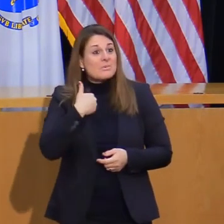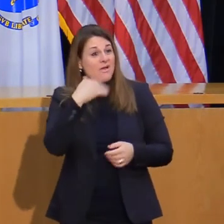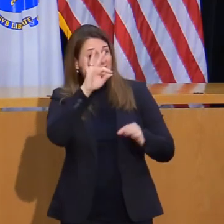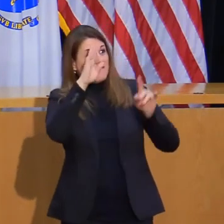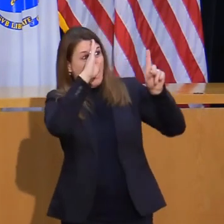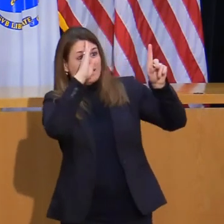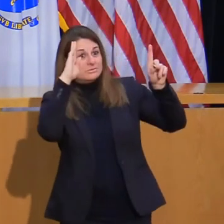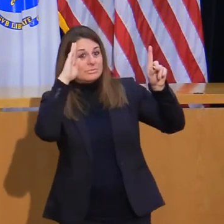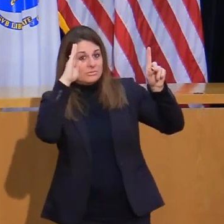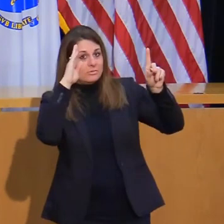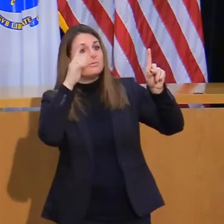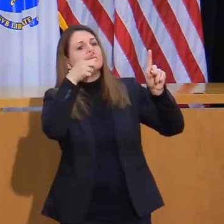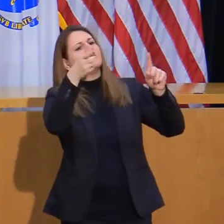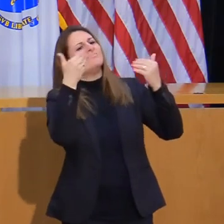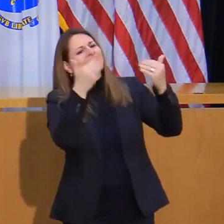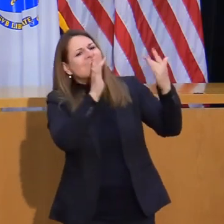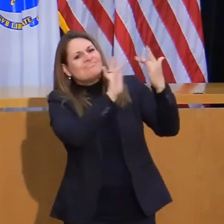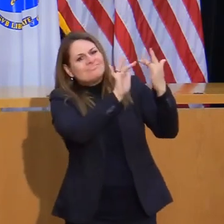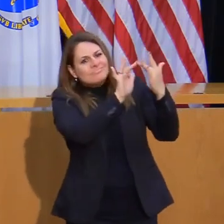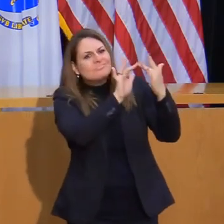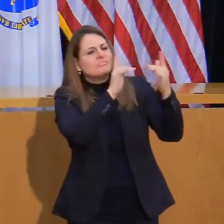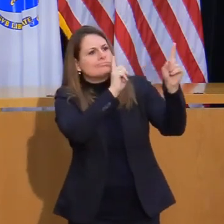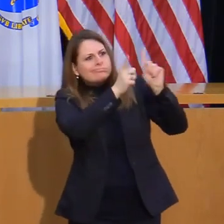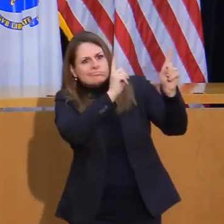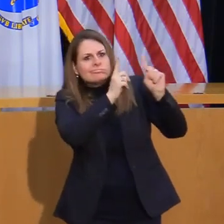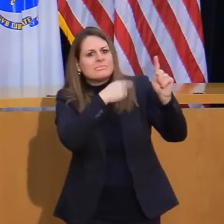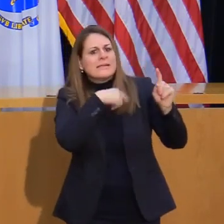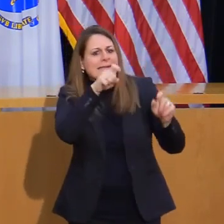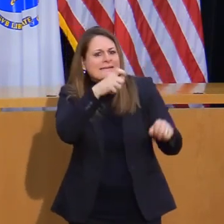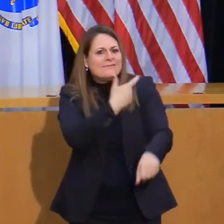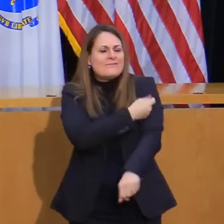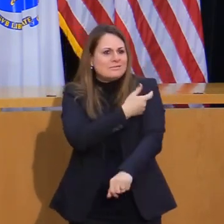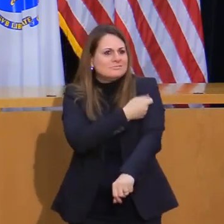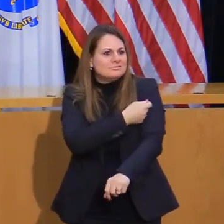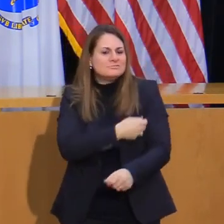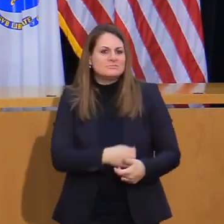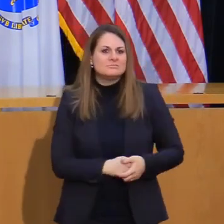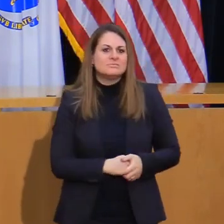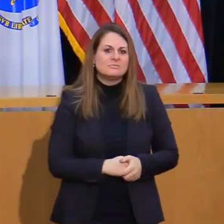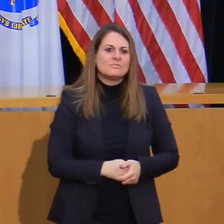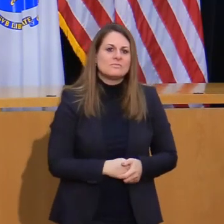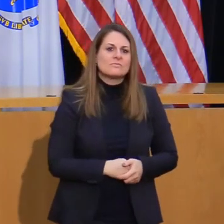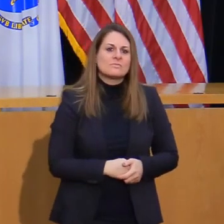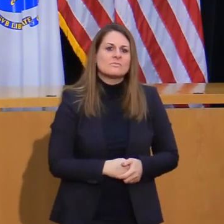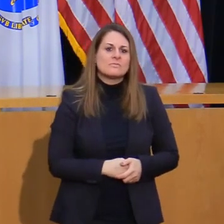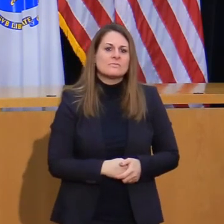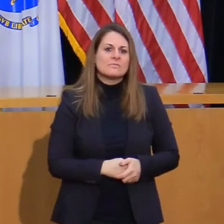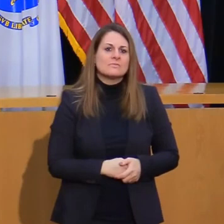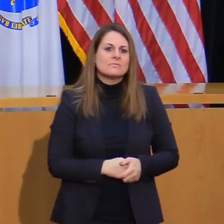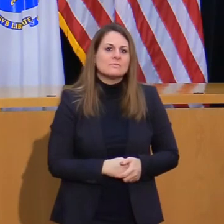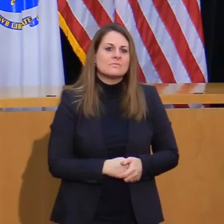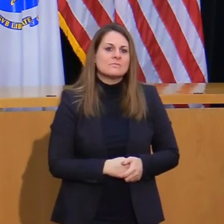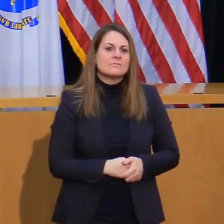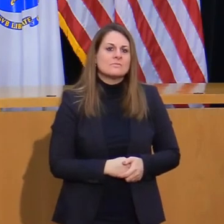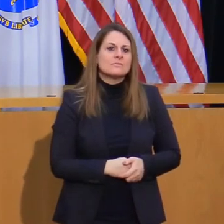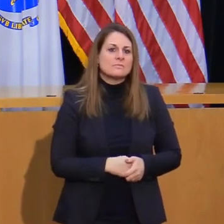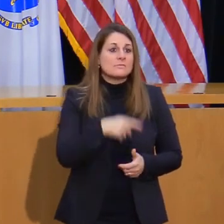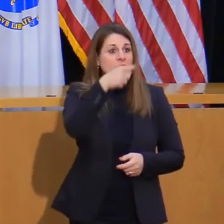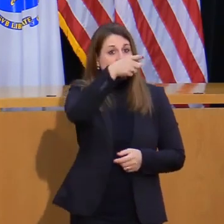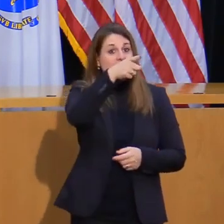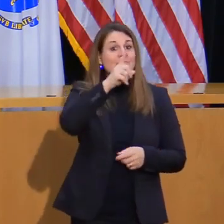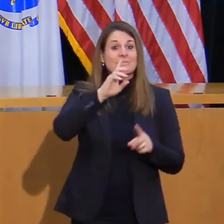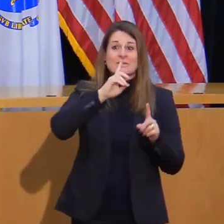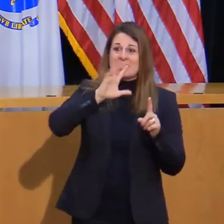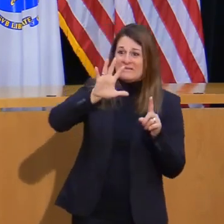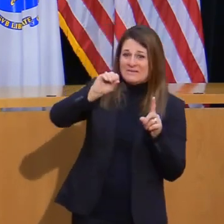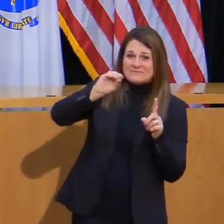distribution plans, we're working to ensure everyone has access to a vaccine once they become eligible, including those who can't leave their homes due